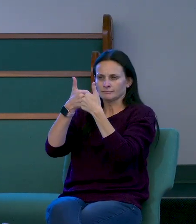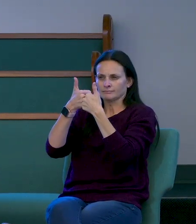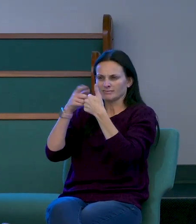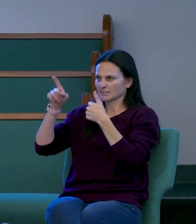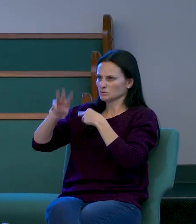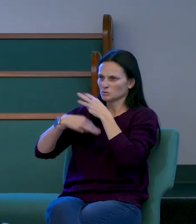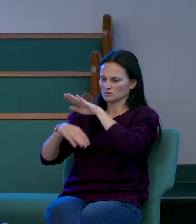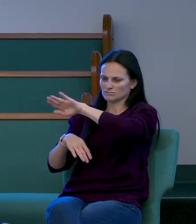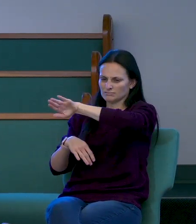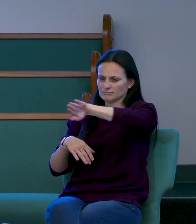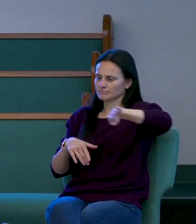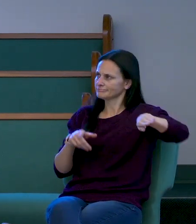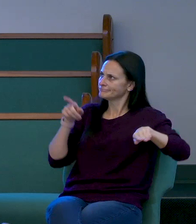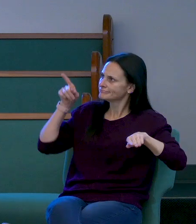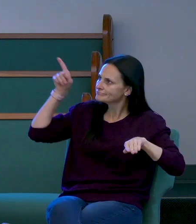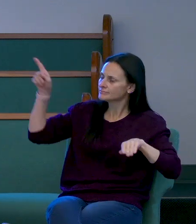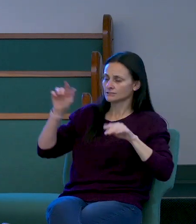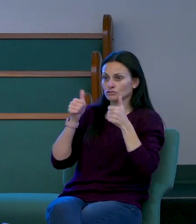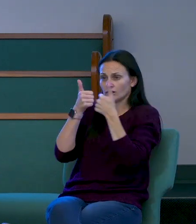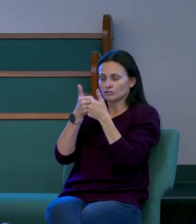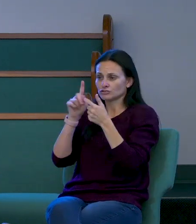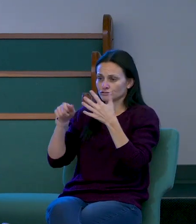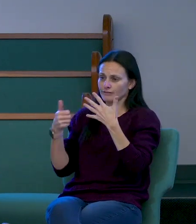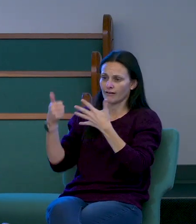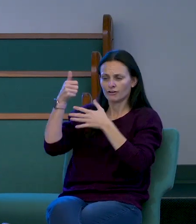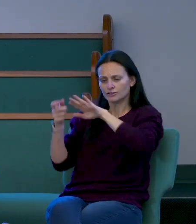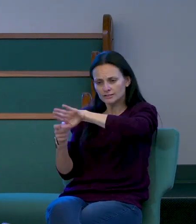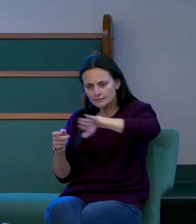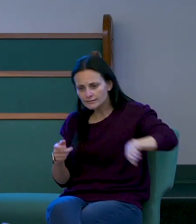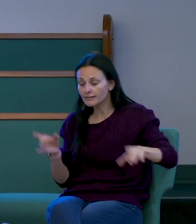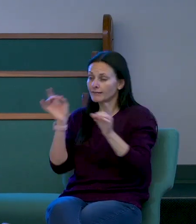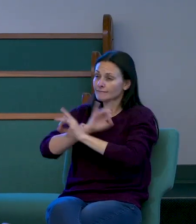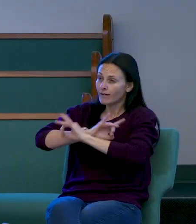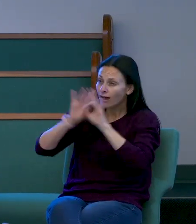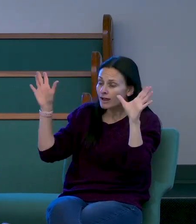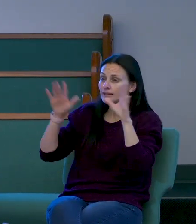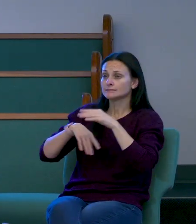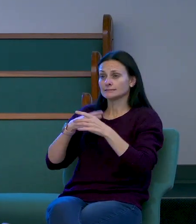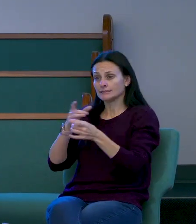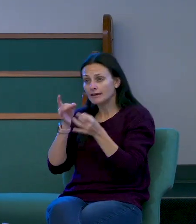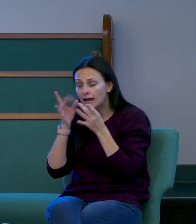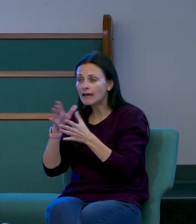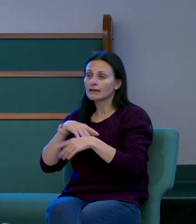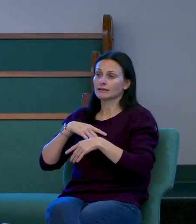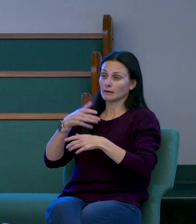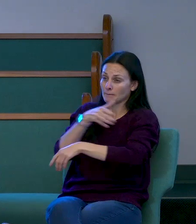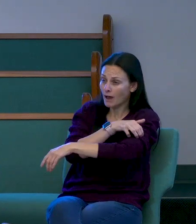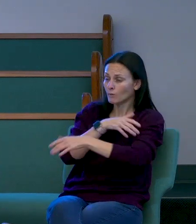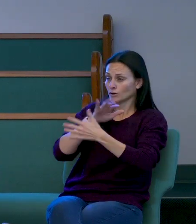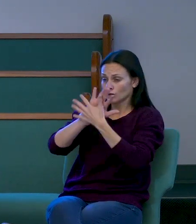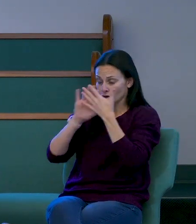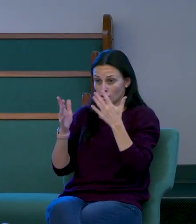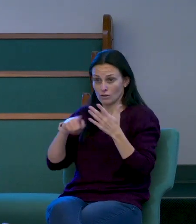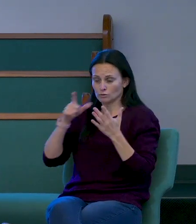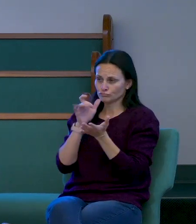world. He challenges us beyond the hierarchy, beyond the violence, beyond the hate, beyond the ruling power, beyond those who